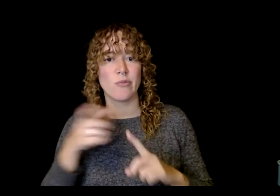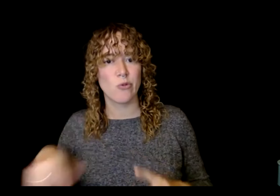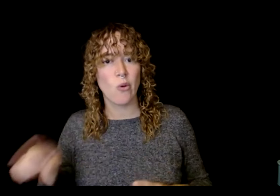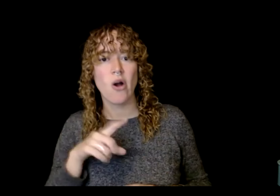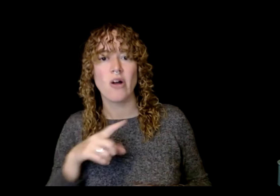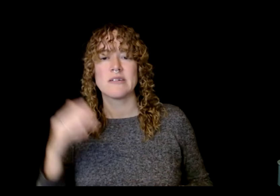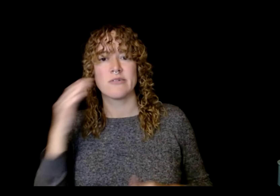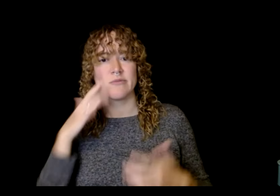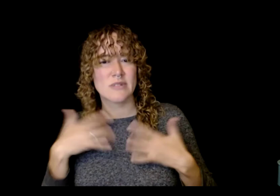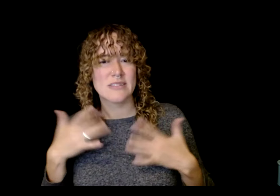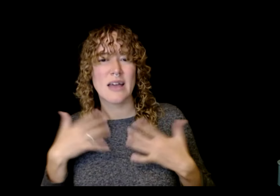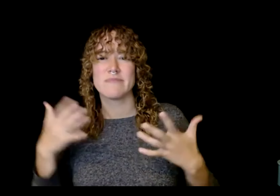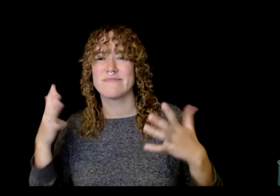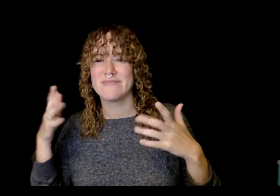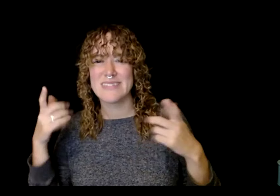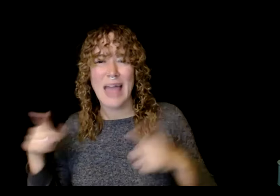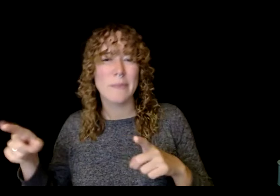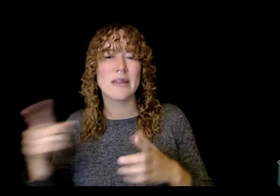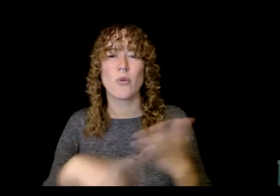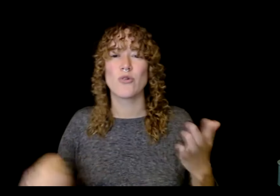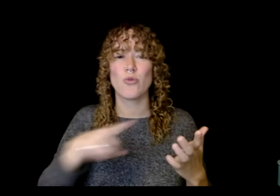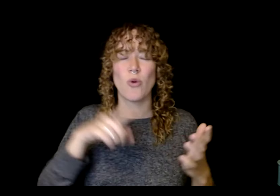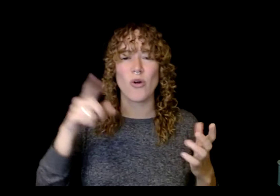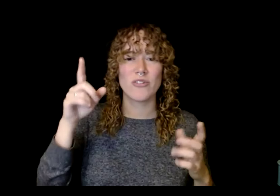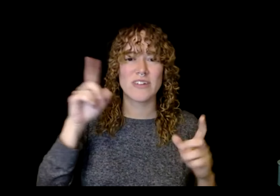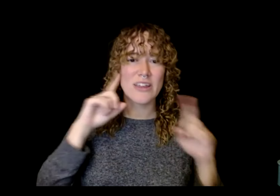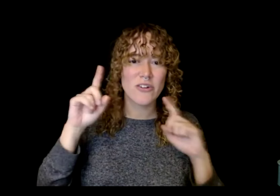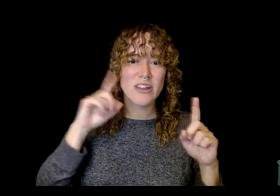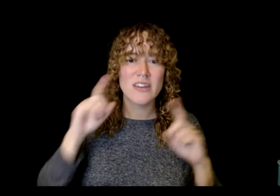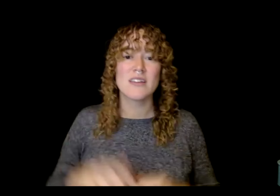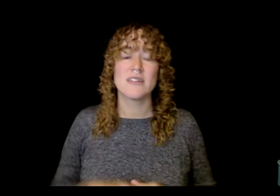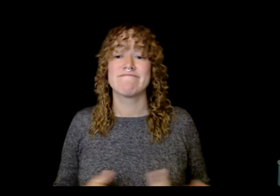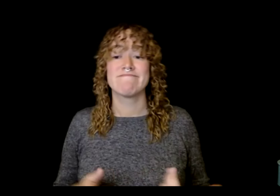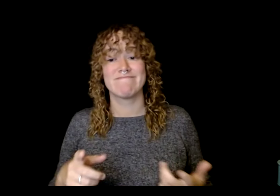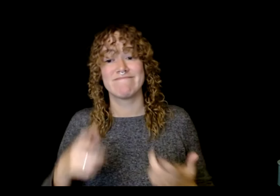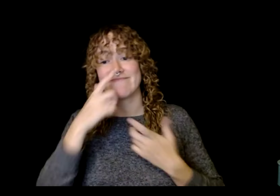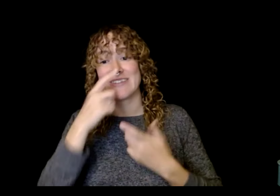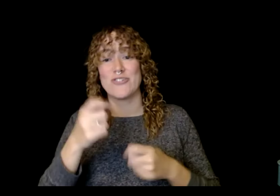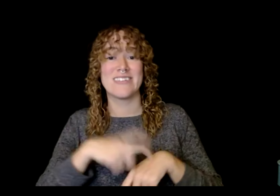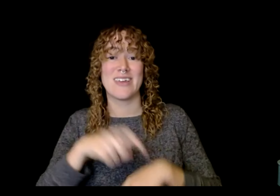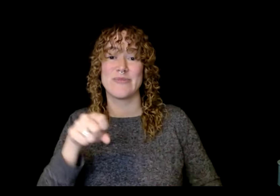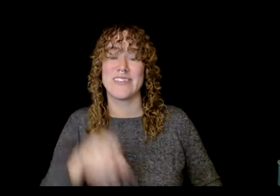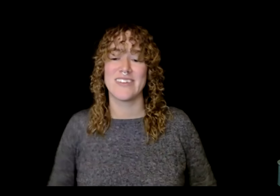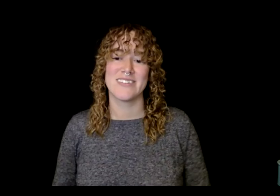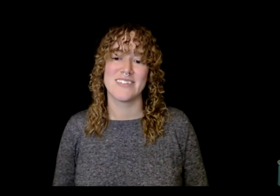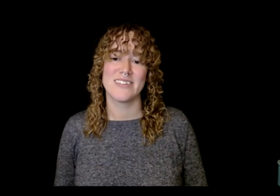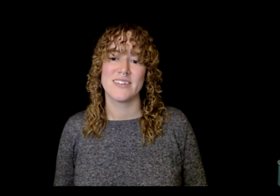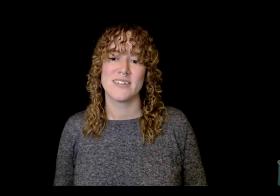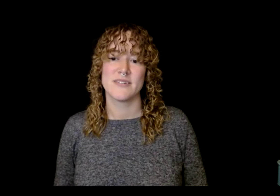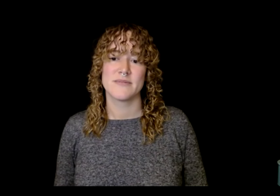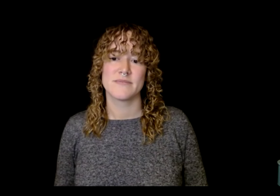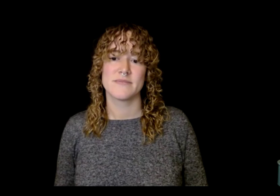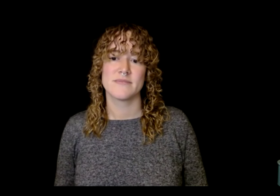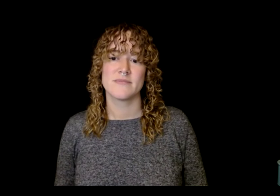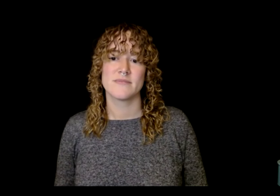ground. These, as the old curse goes, these are interesting times. And so we do want to